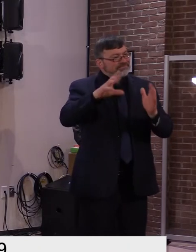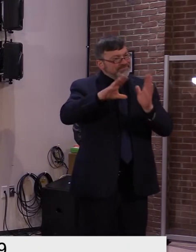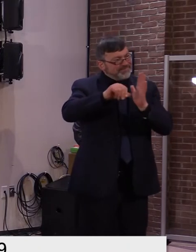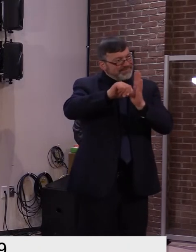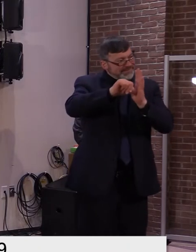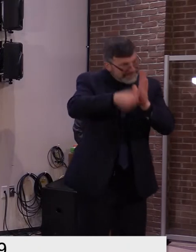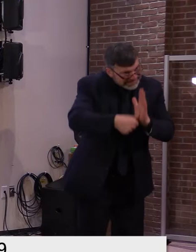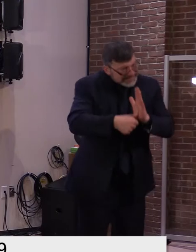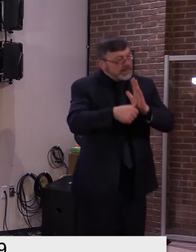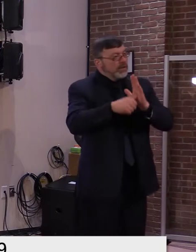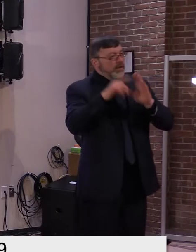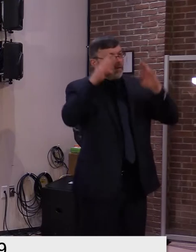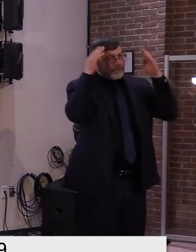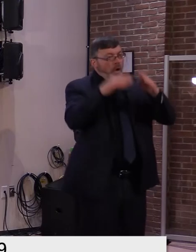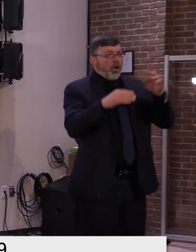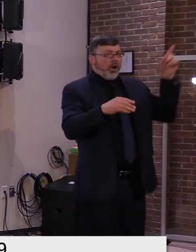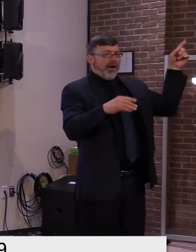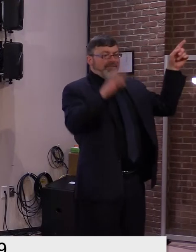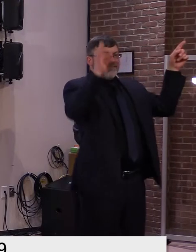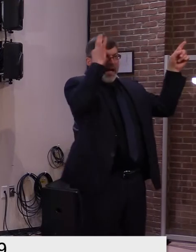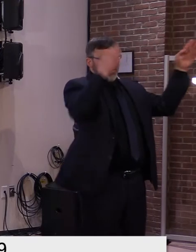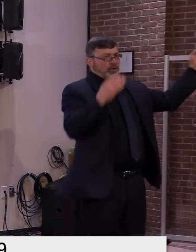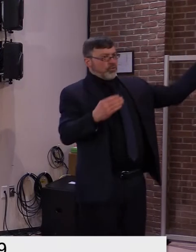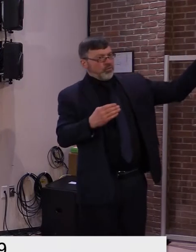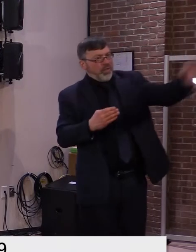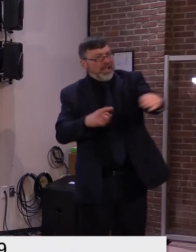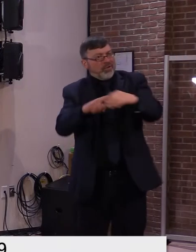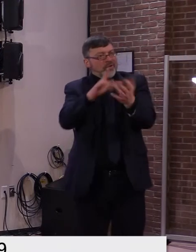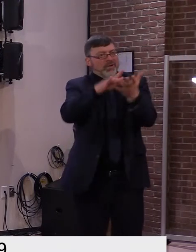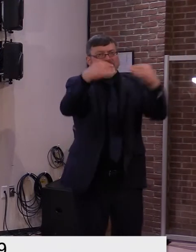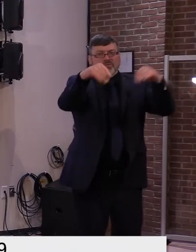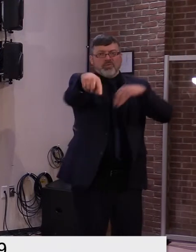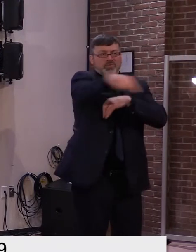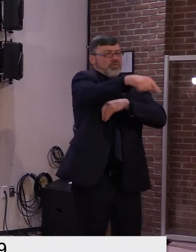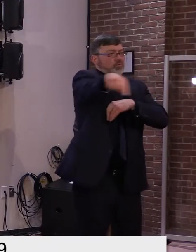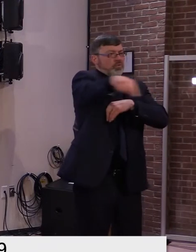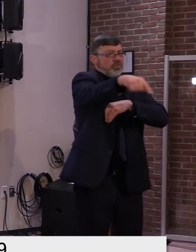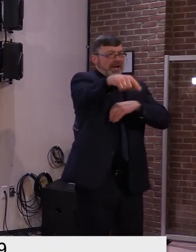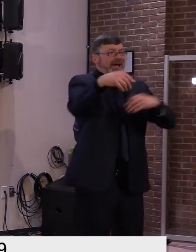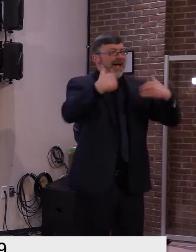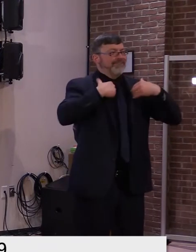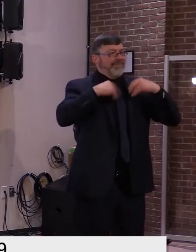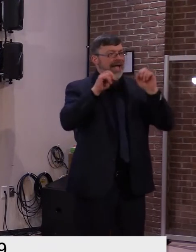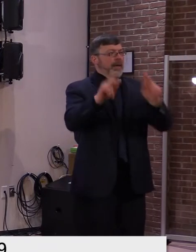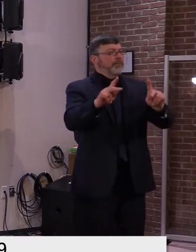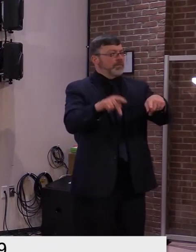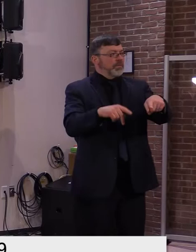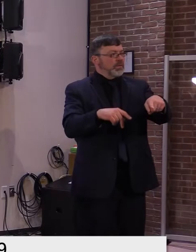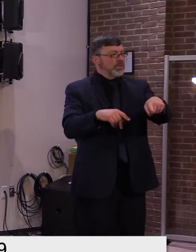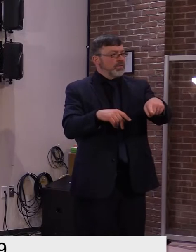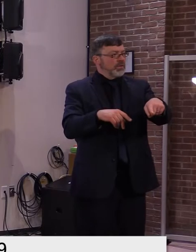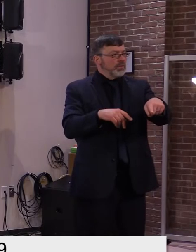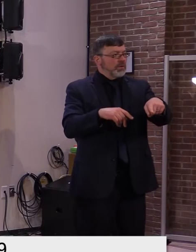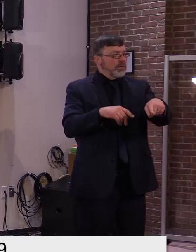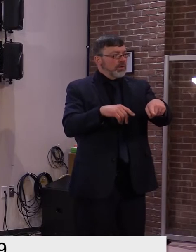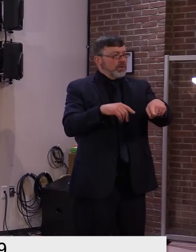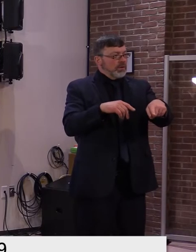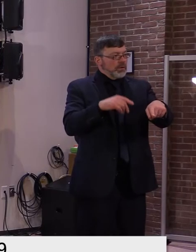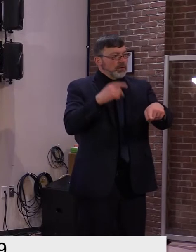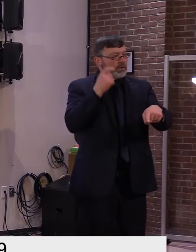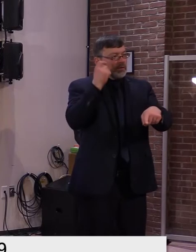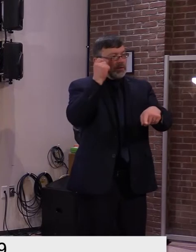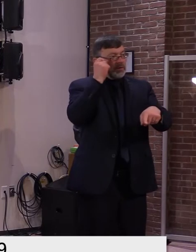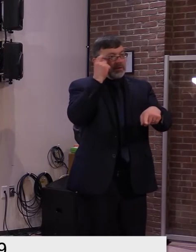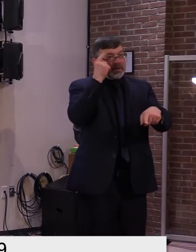a direct contract with them. Well, not everyone has a pharmacy on every corner in their